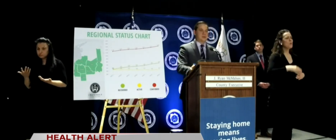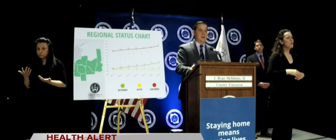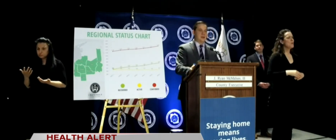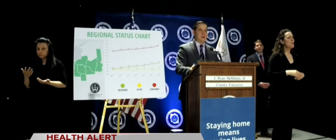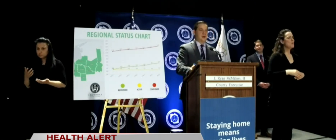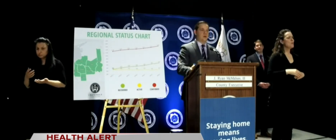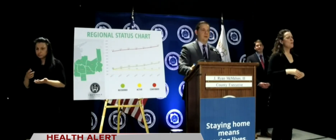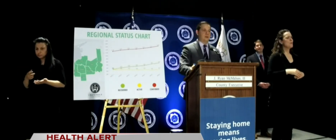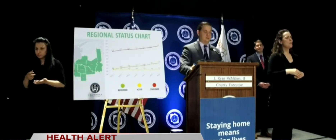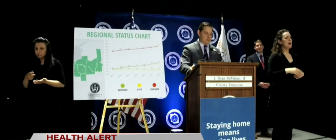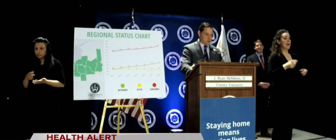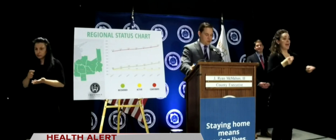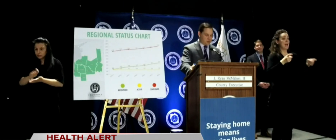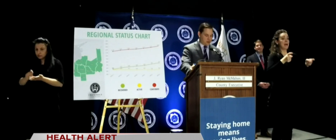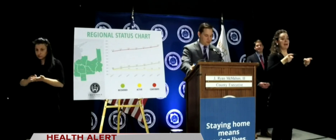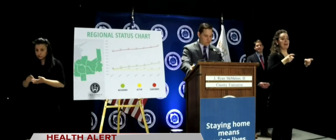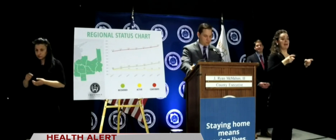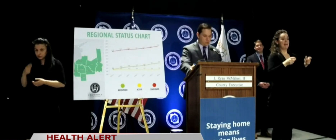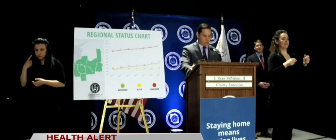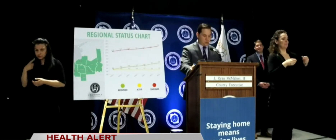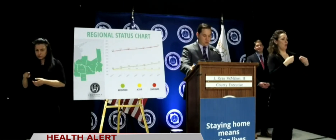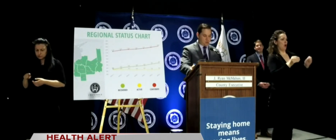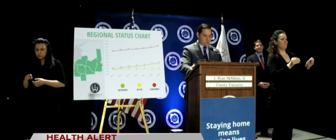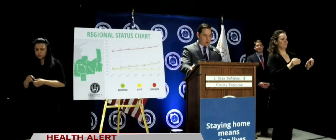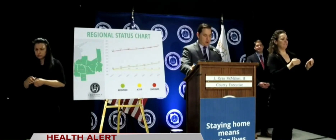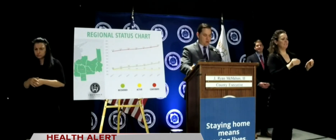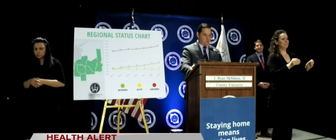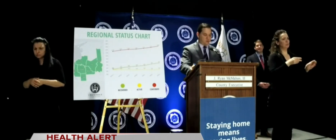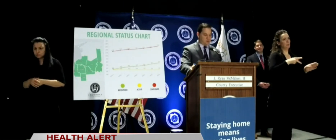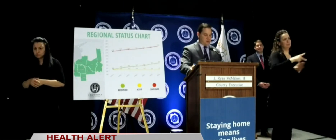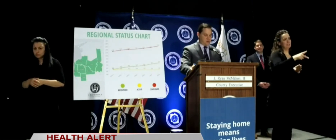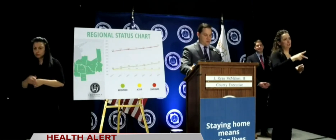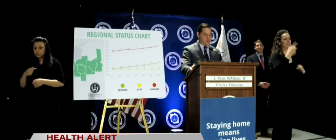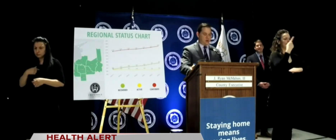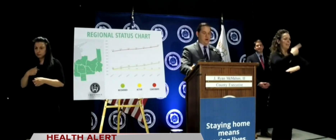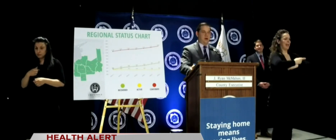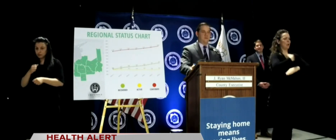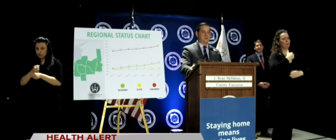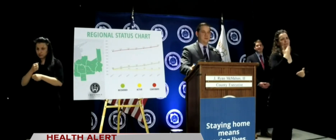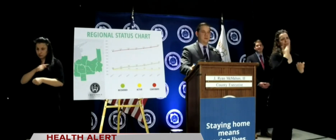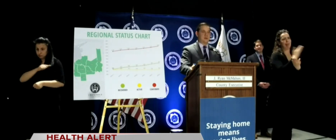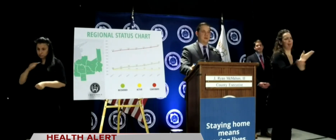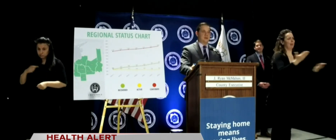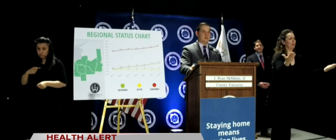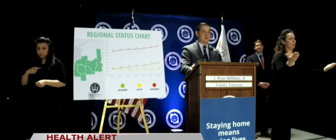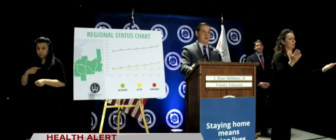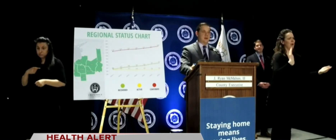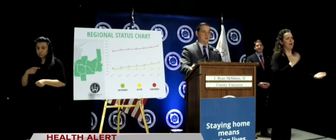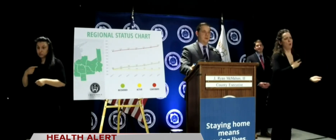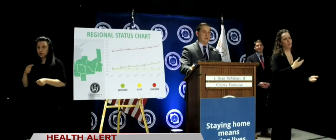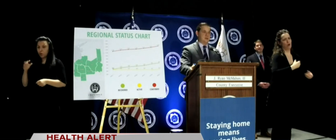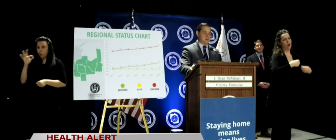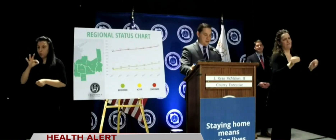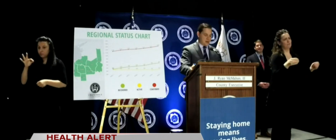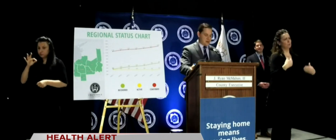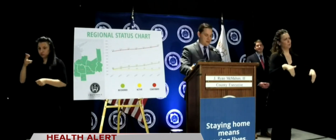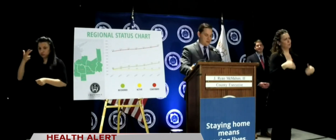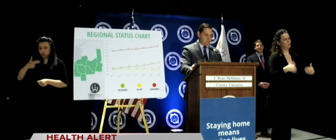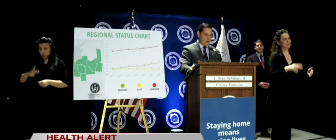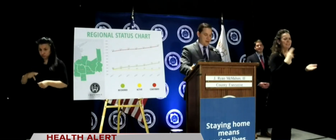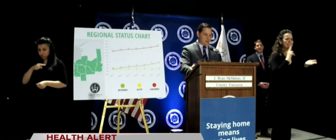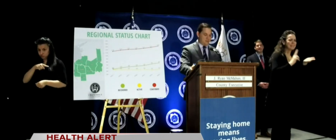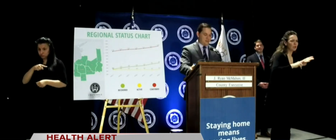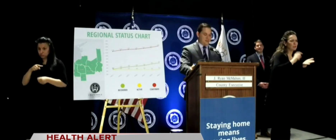Professionals Day. I want to give a big shout out to our administrators in our office, Eloise